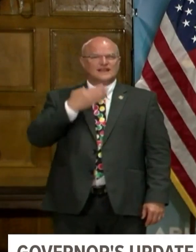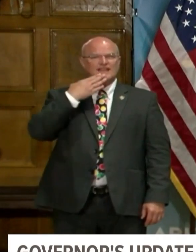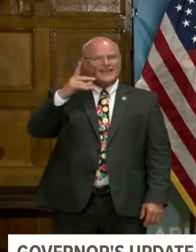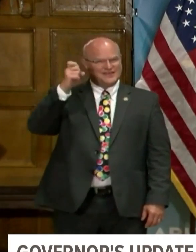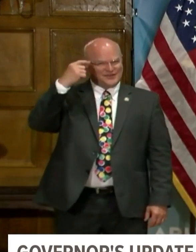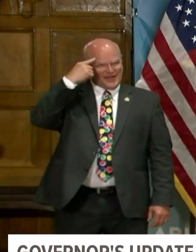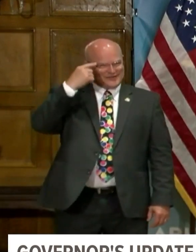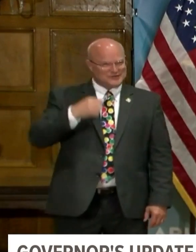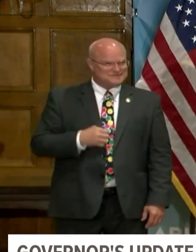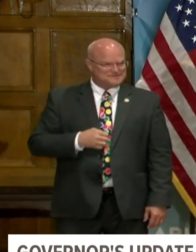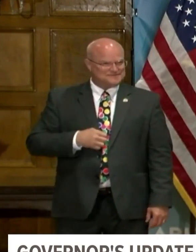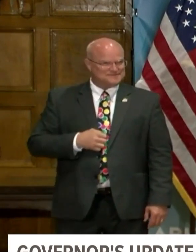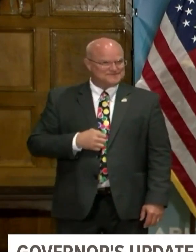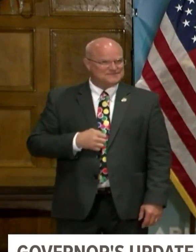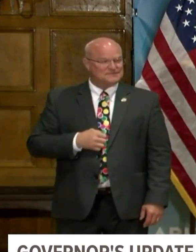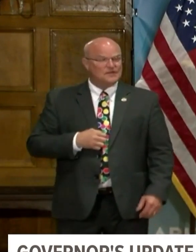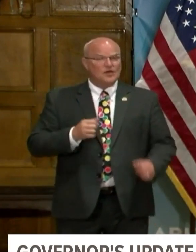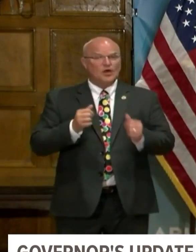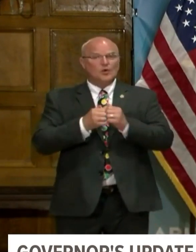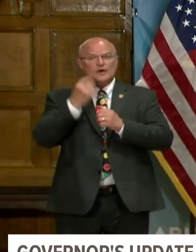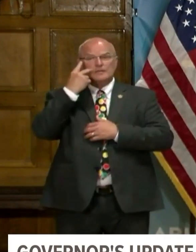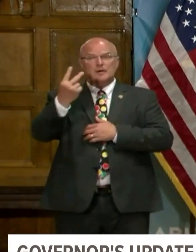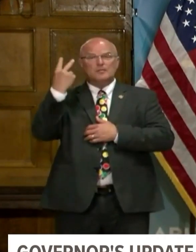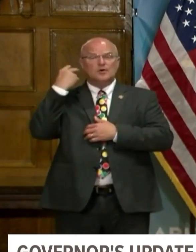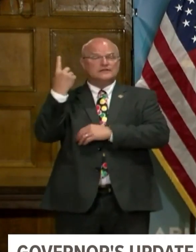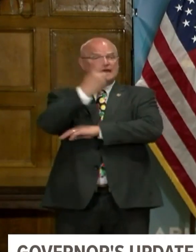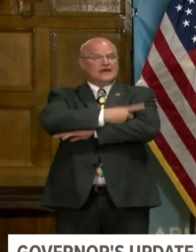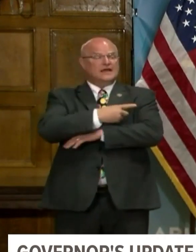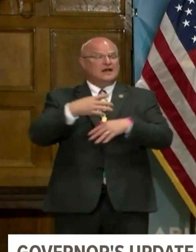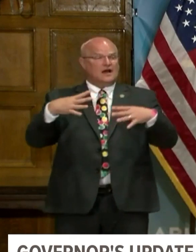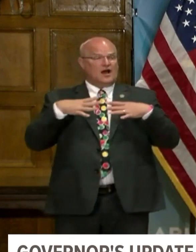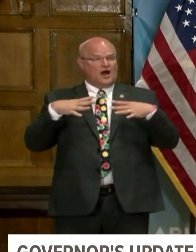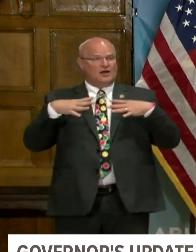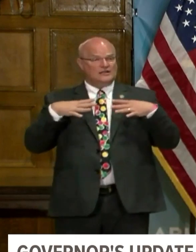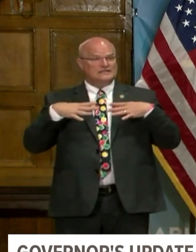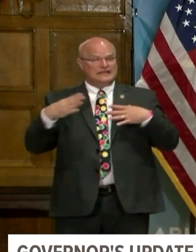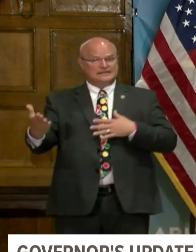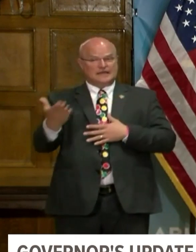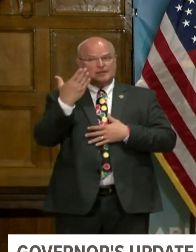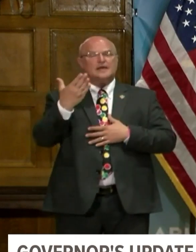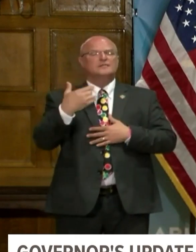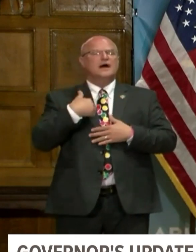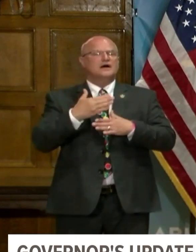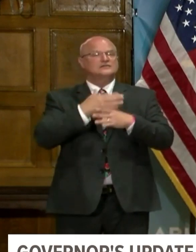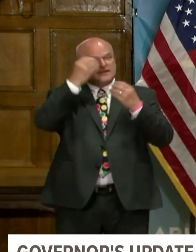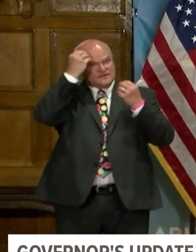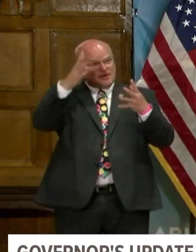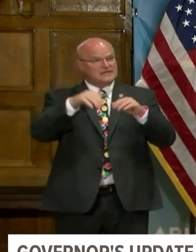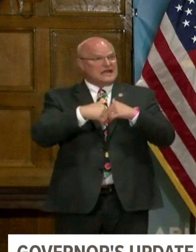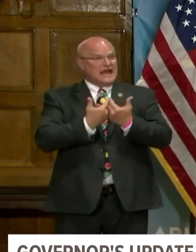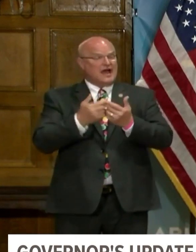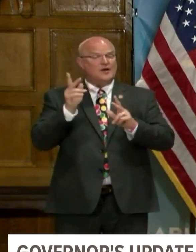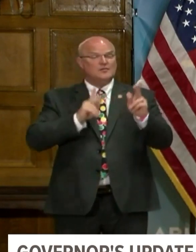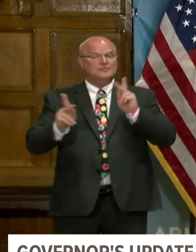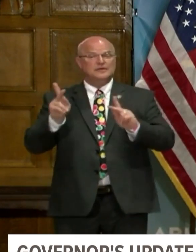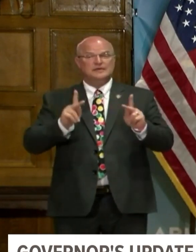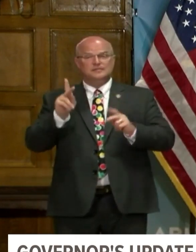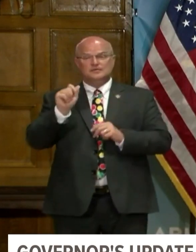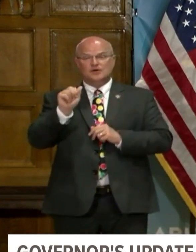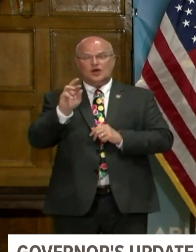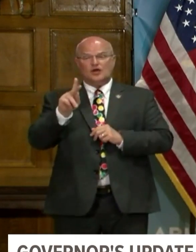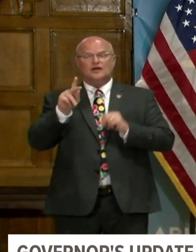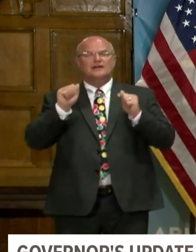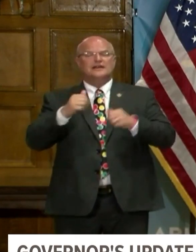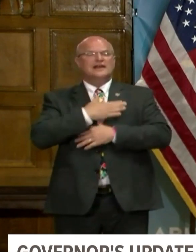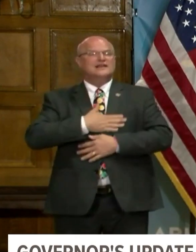Thank you, Governor. With the Memorial Day holiday weekend upon us, I'd like to share some information on how Arkansans can enjoy one